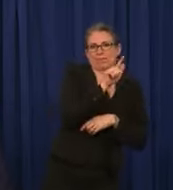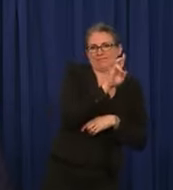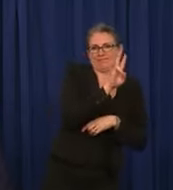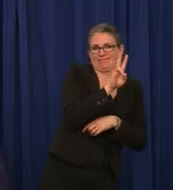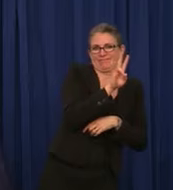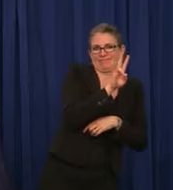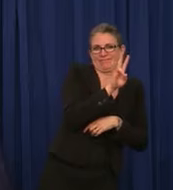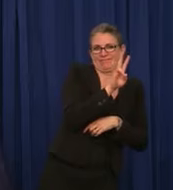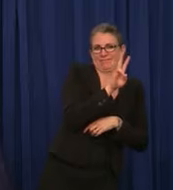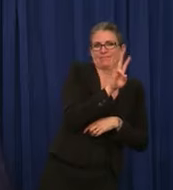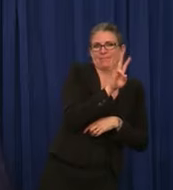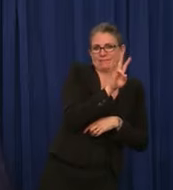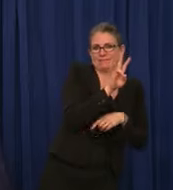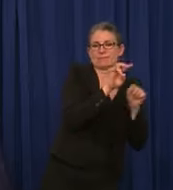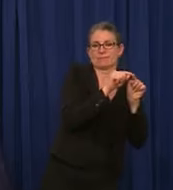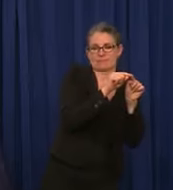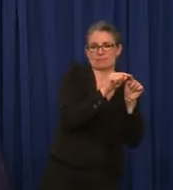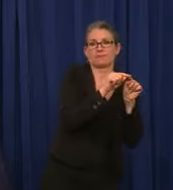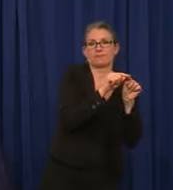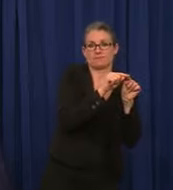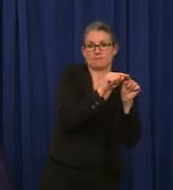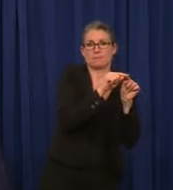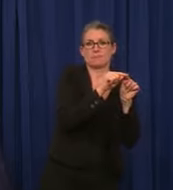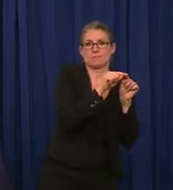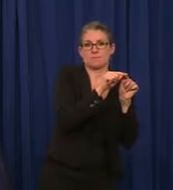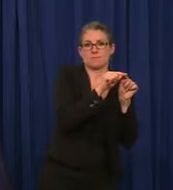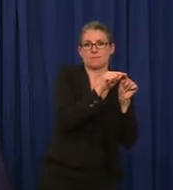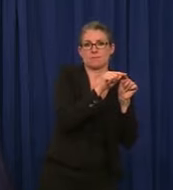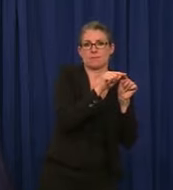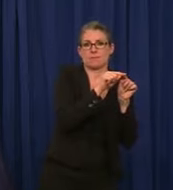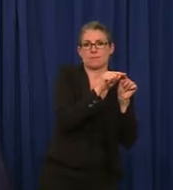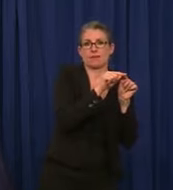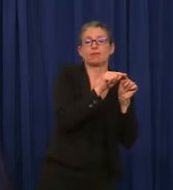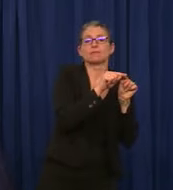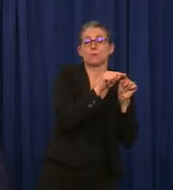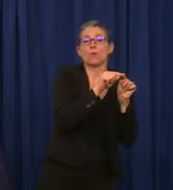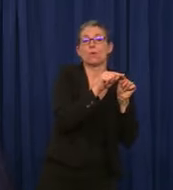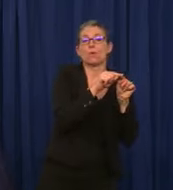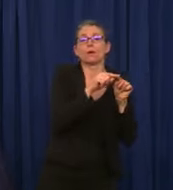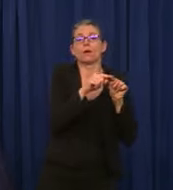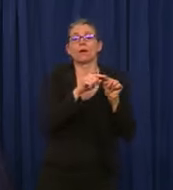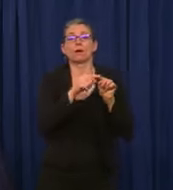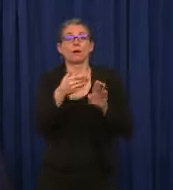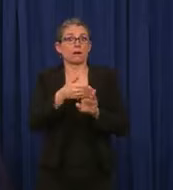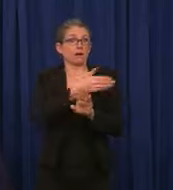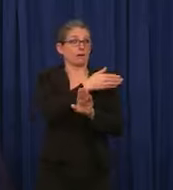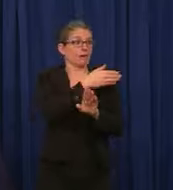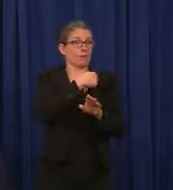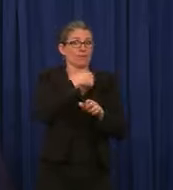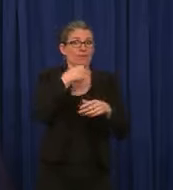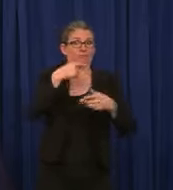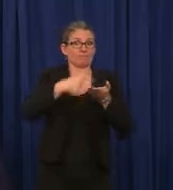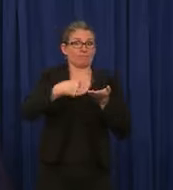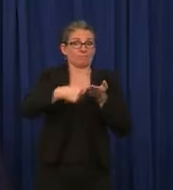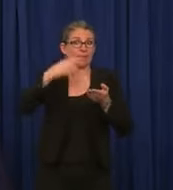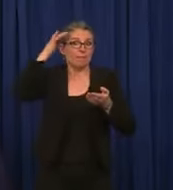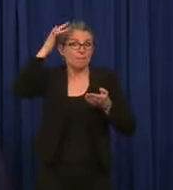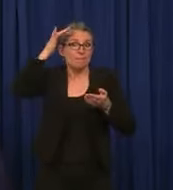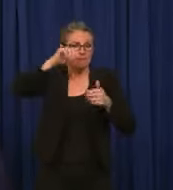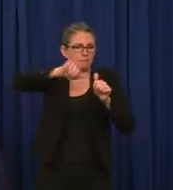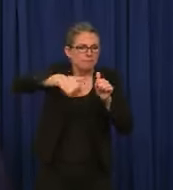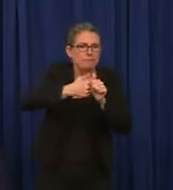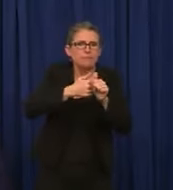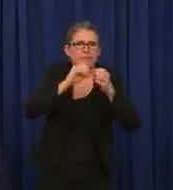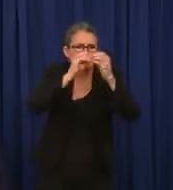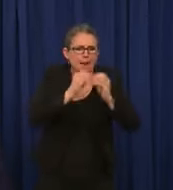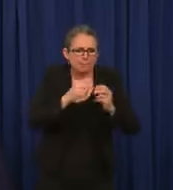we think about our modeling work, we make different assumptions based on how many individuals, how many ill patients